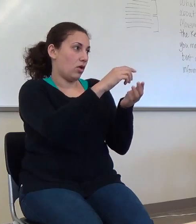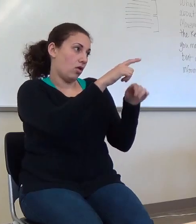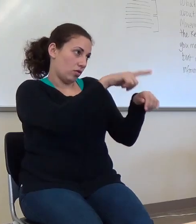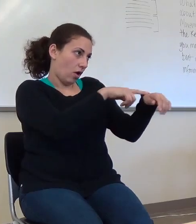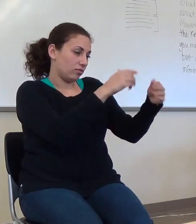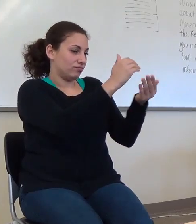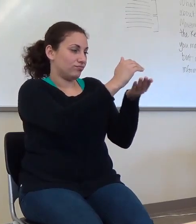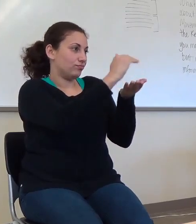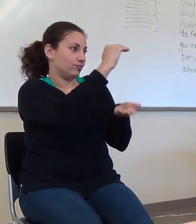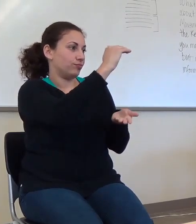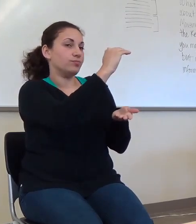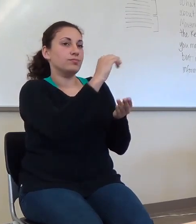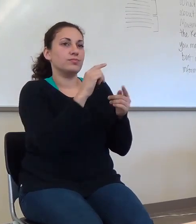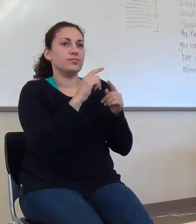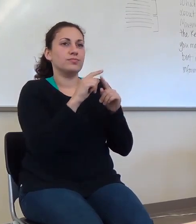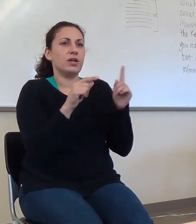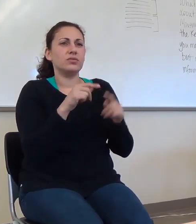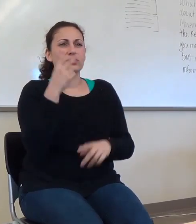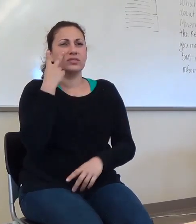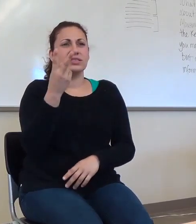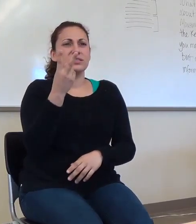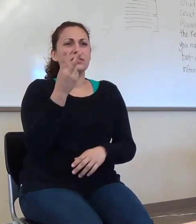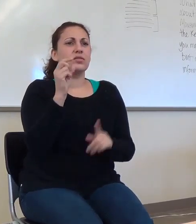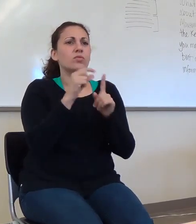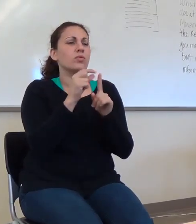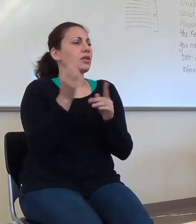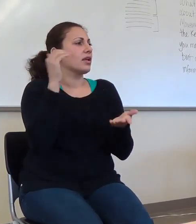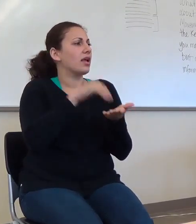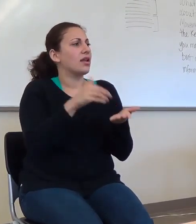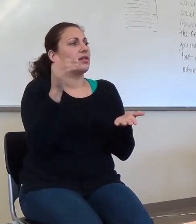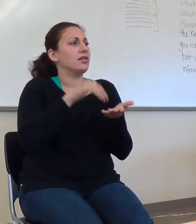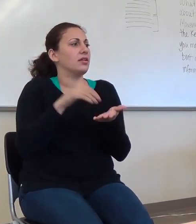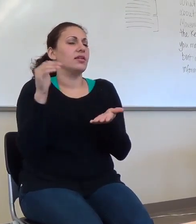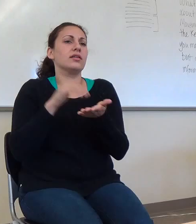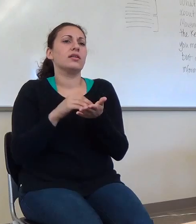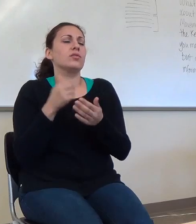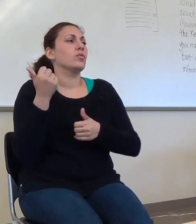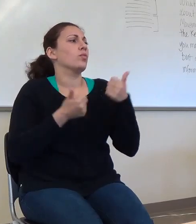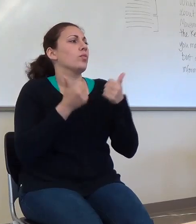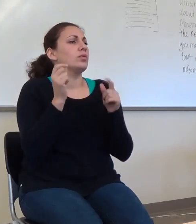What do you see repeated throughout here, just glancing through it?